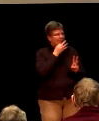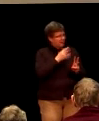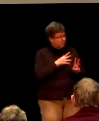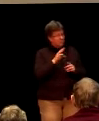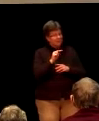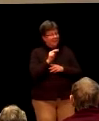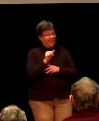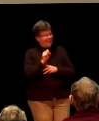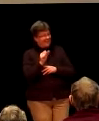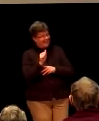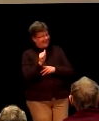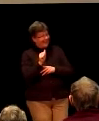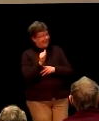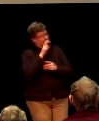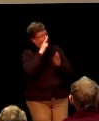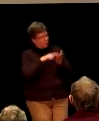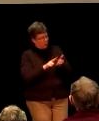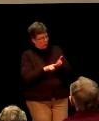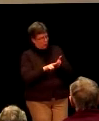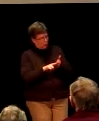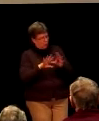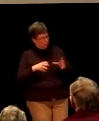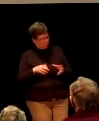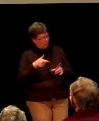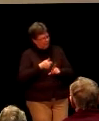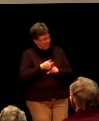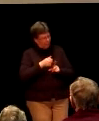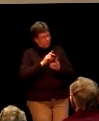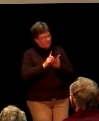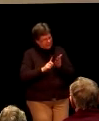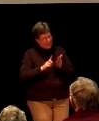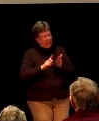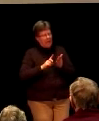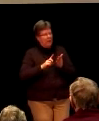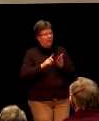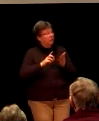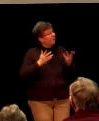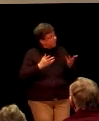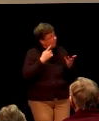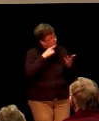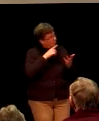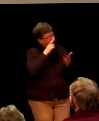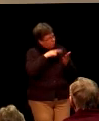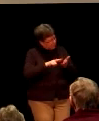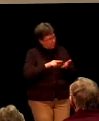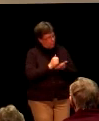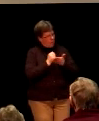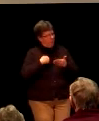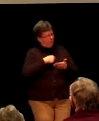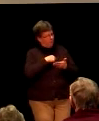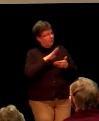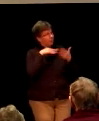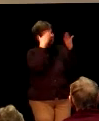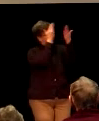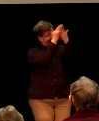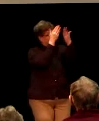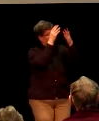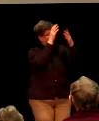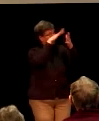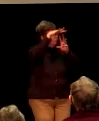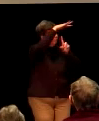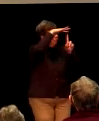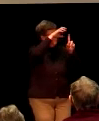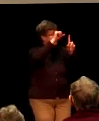NASA, on the other hand, is a research body. They were designed and developed and set up to do research, to help us get to space, to learn